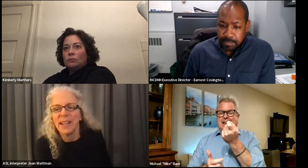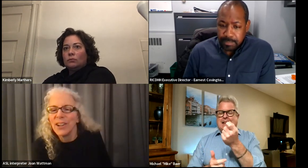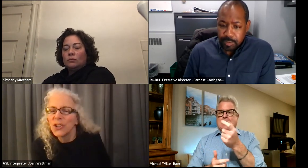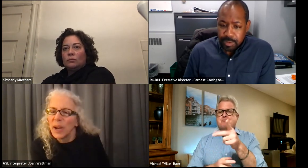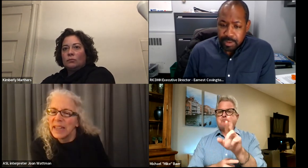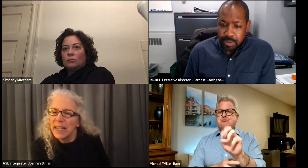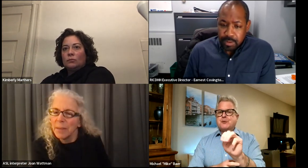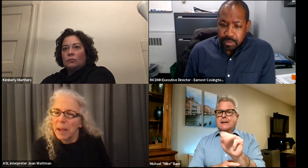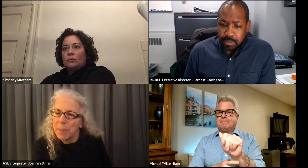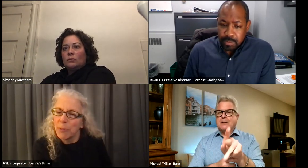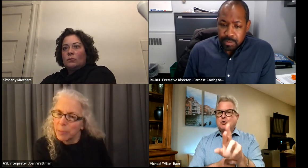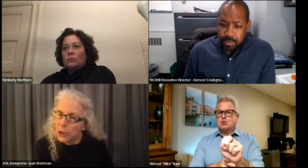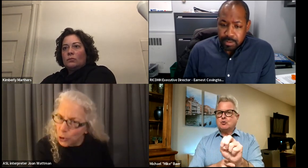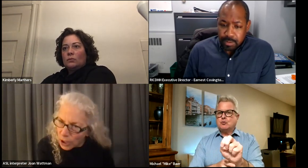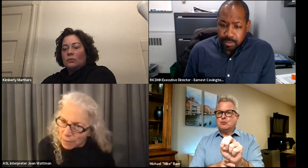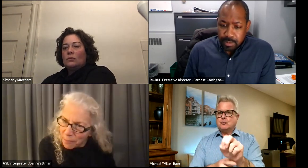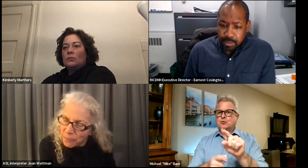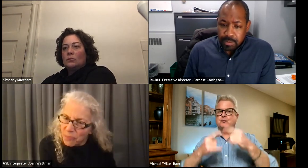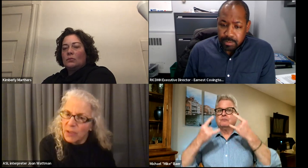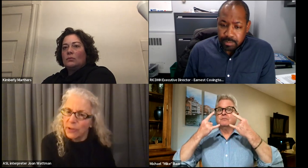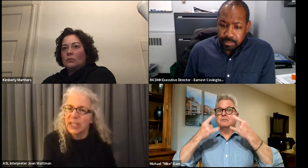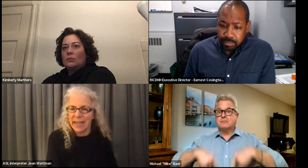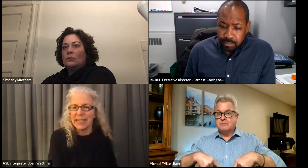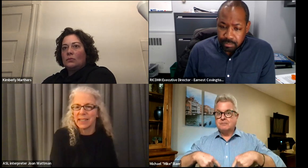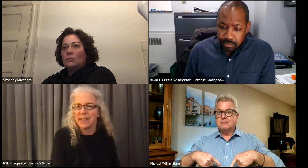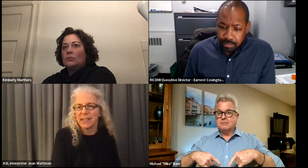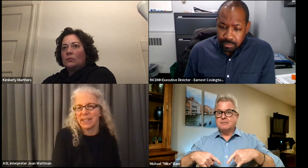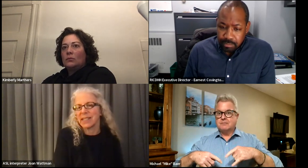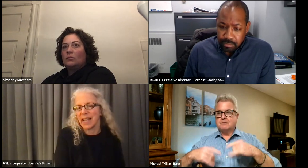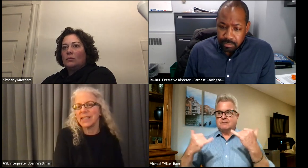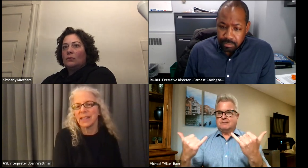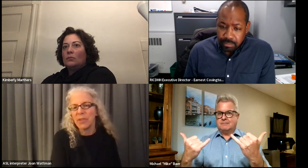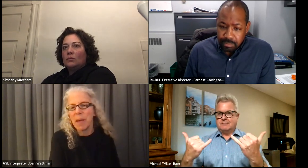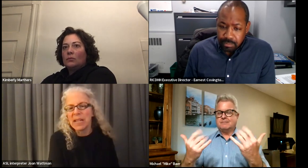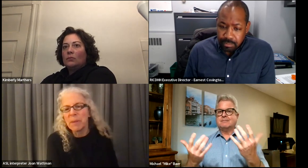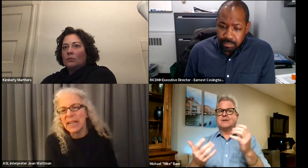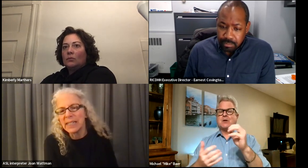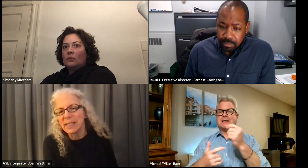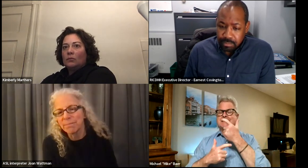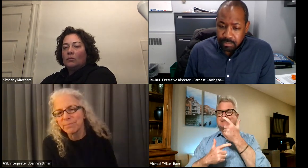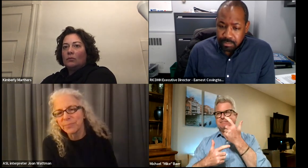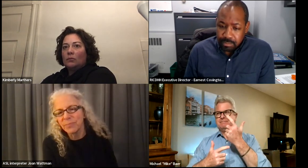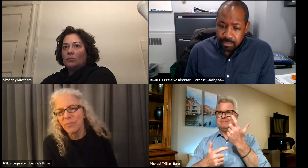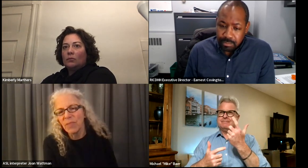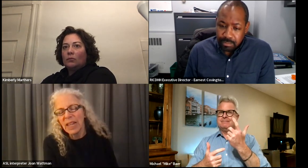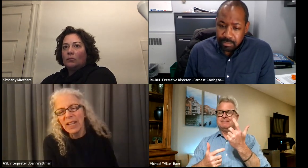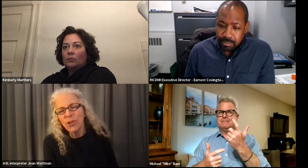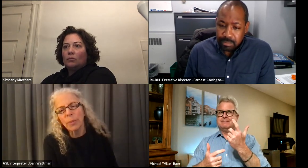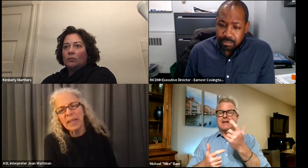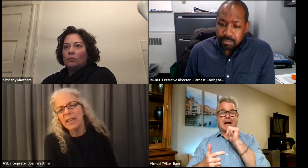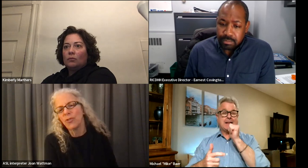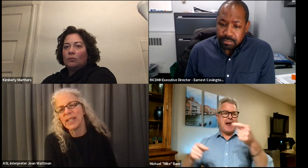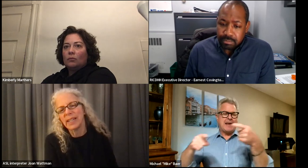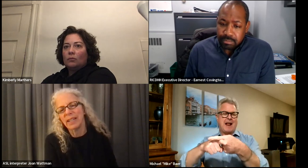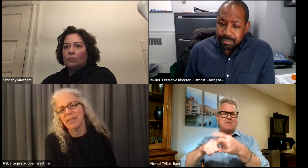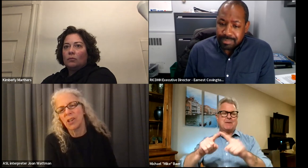masks. So I think it might be premature for the states to decide to lift the mask mandates. So it'll